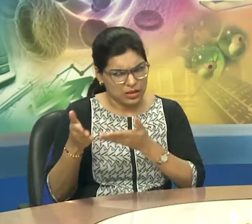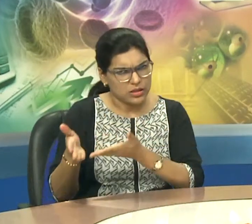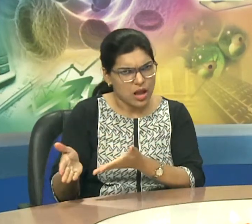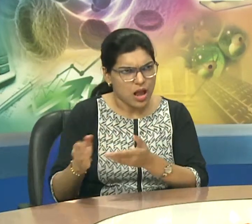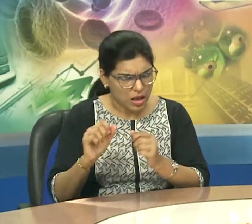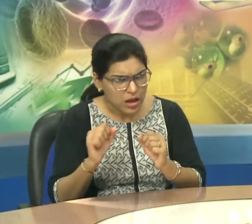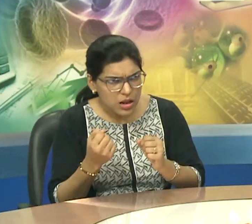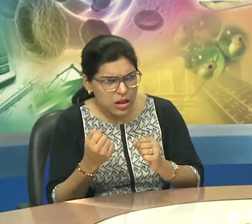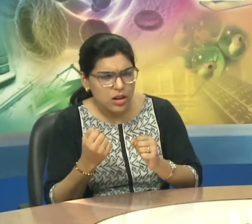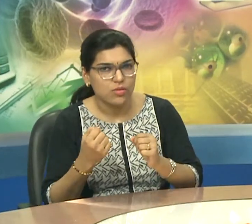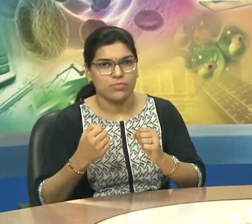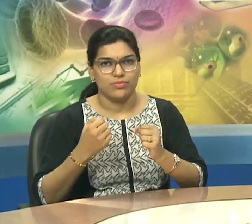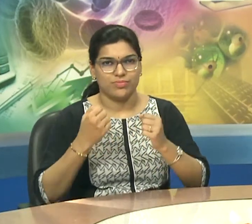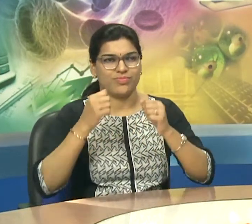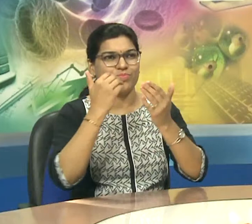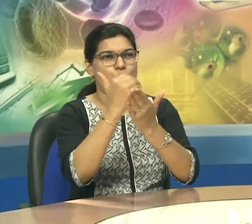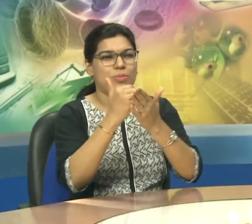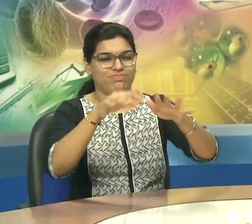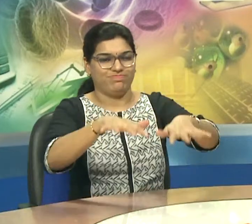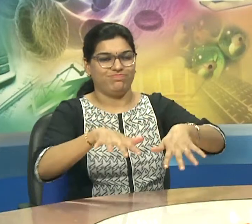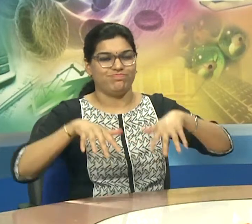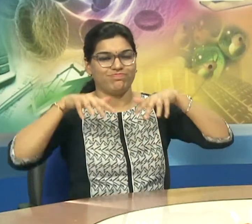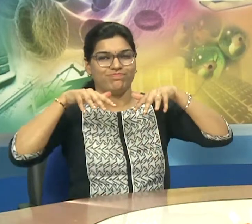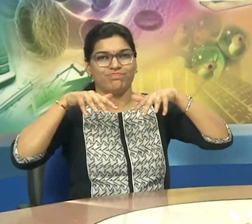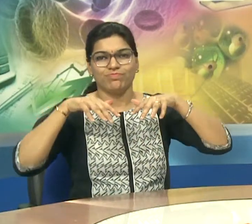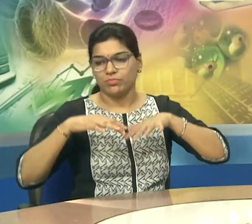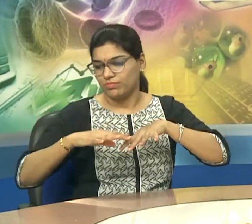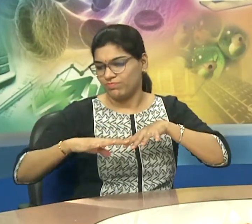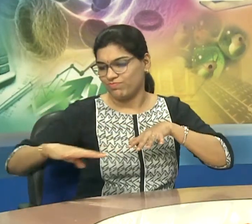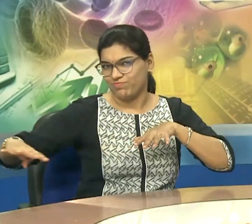The second sentence says, may I sit here?